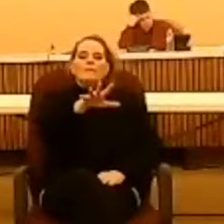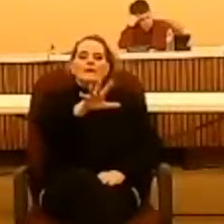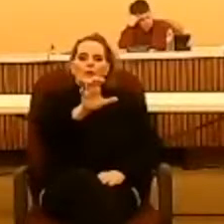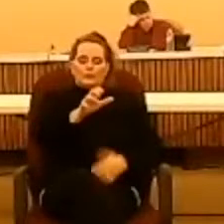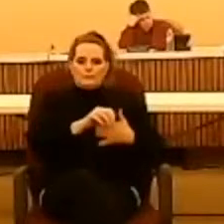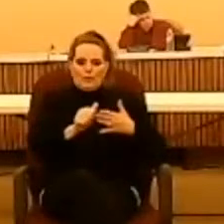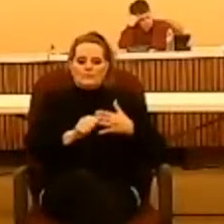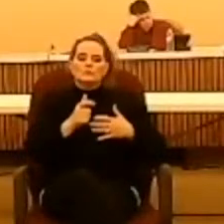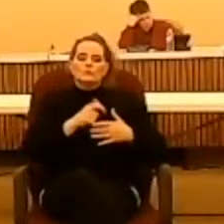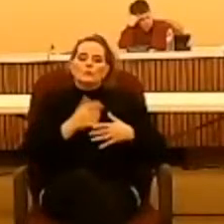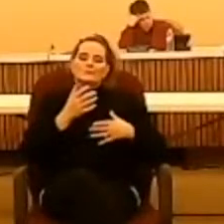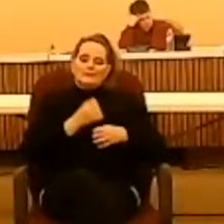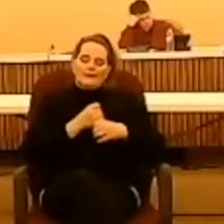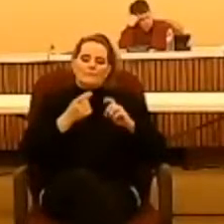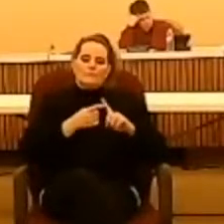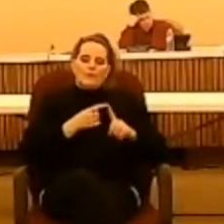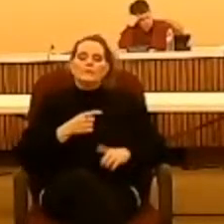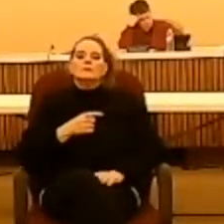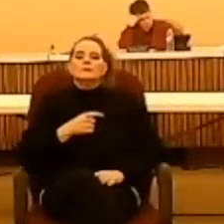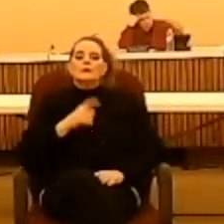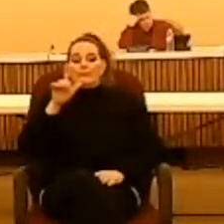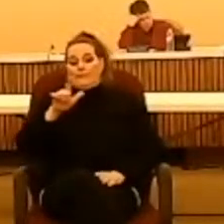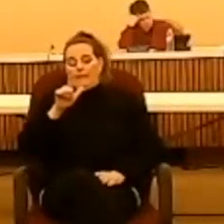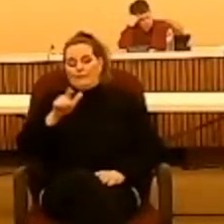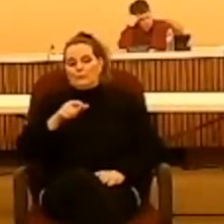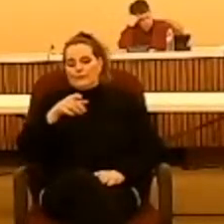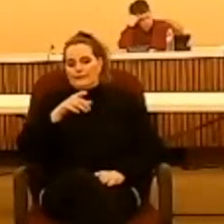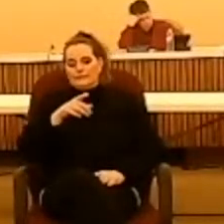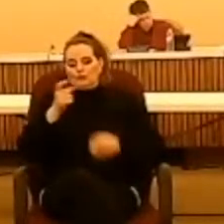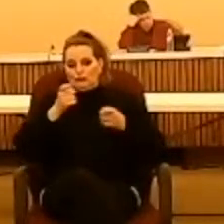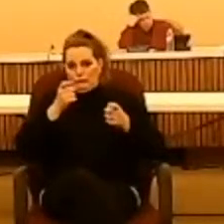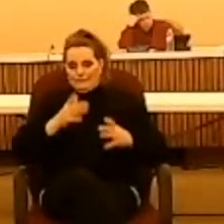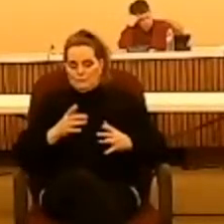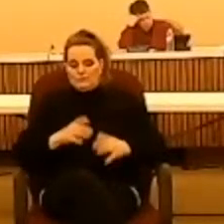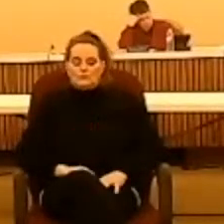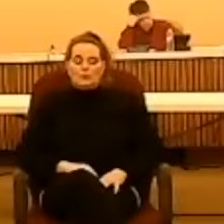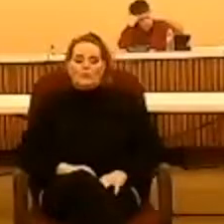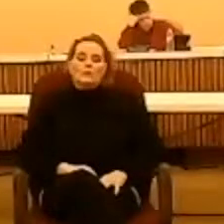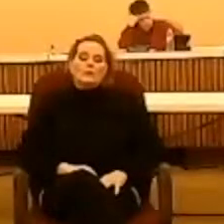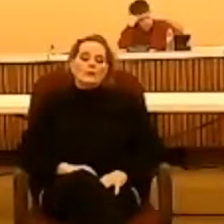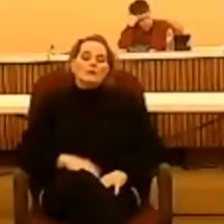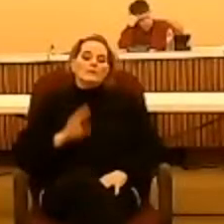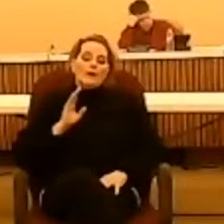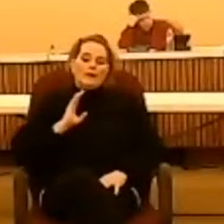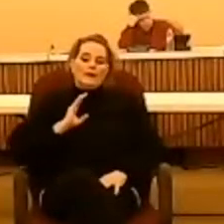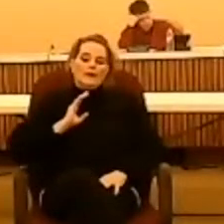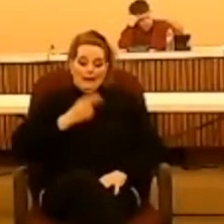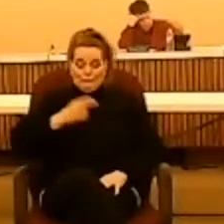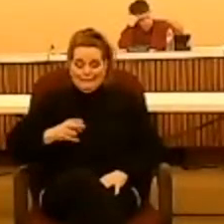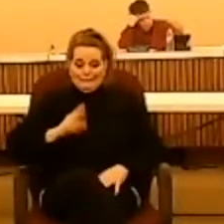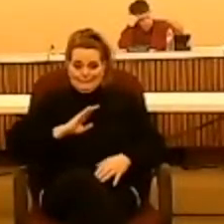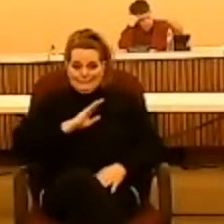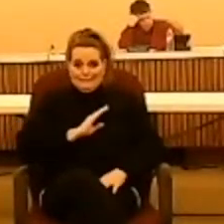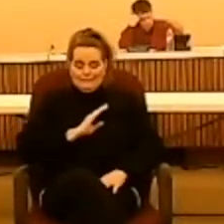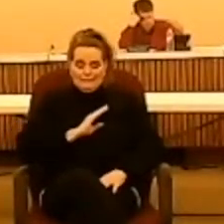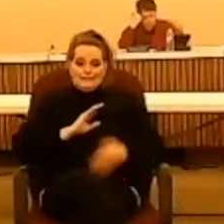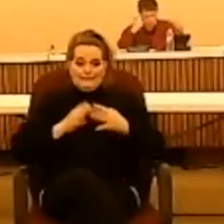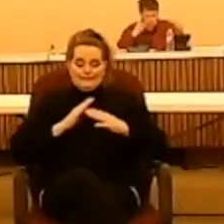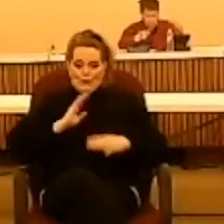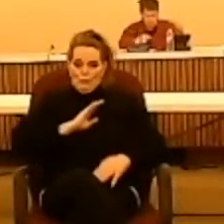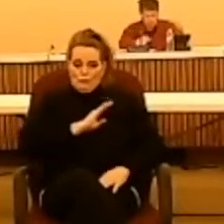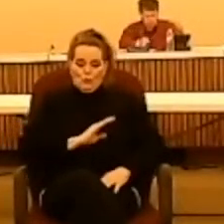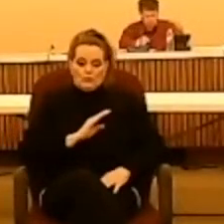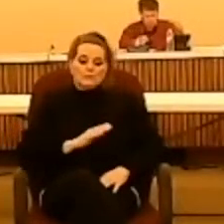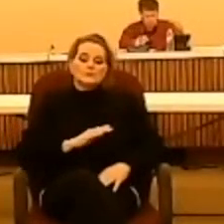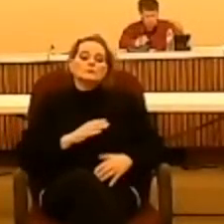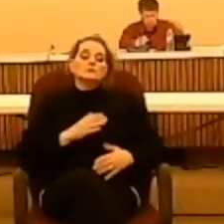received by the library director, therefore be it resolved that the Henrietta Town Board acknowledges this donation and thanks